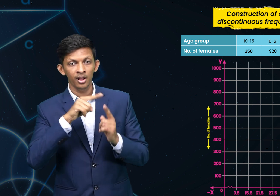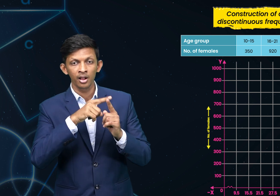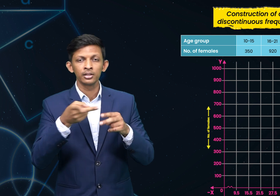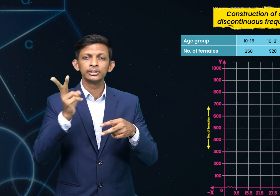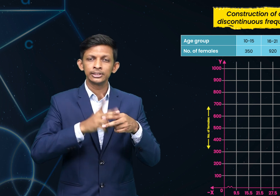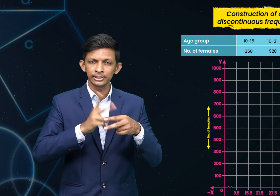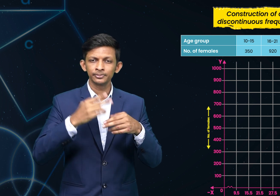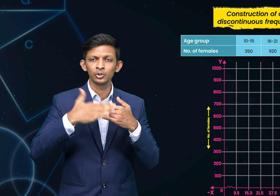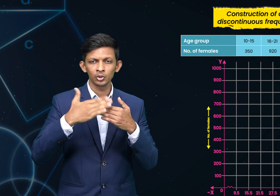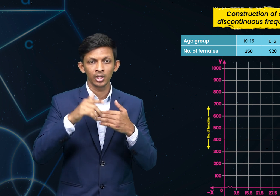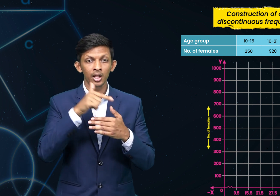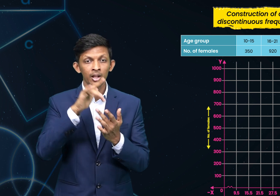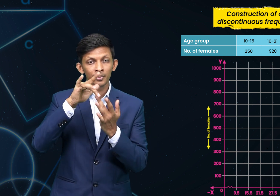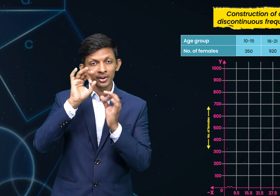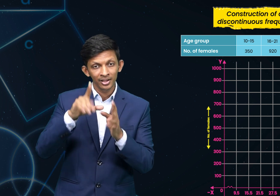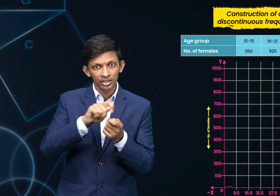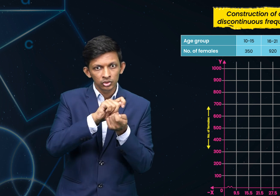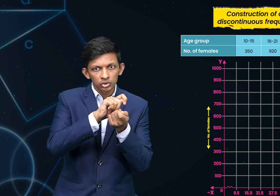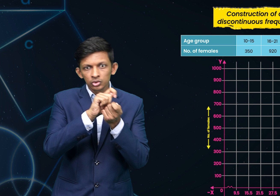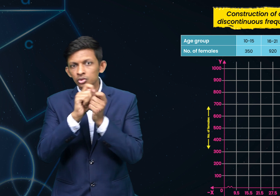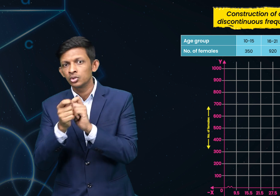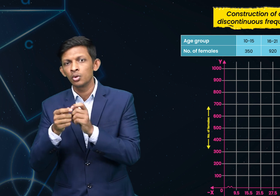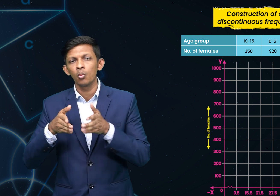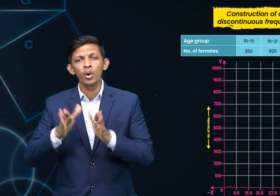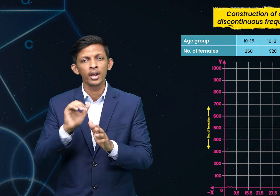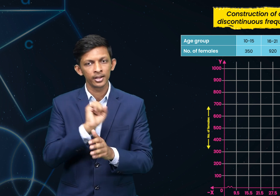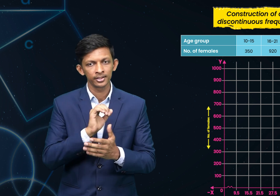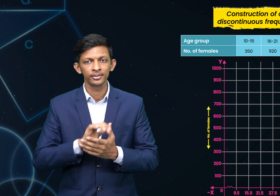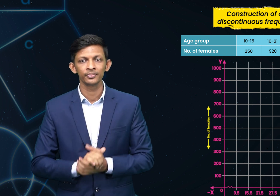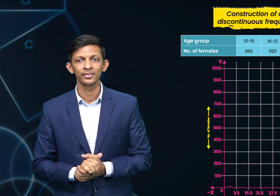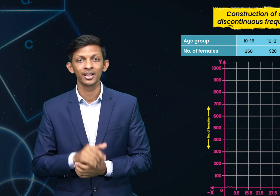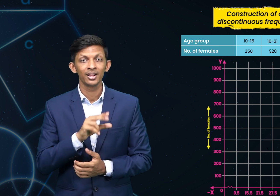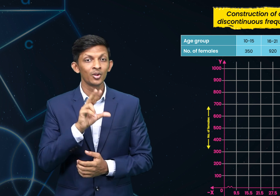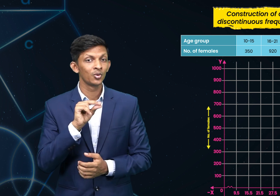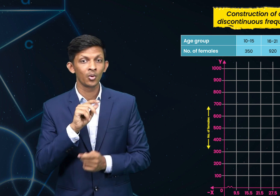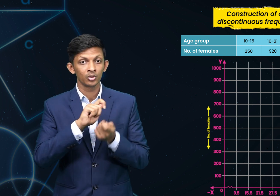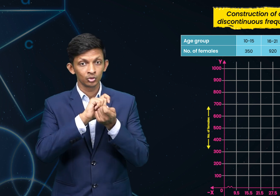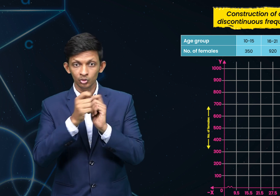And the remaining class intervals are changed in the same way. There are no changes in frequencies.